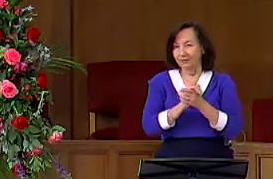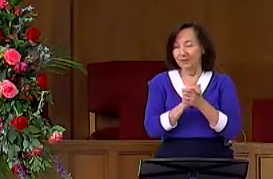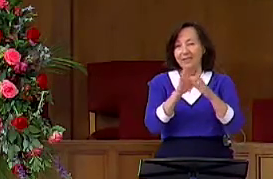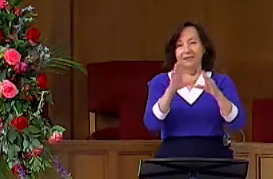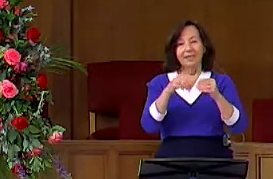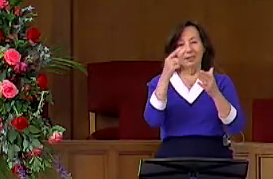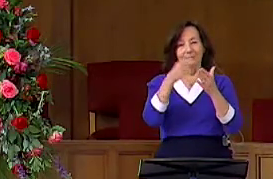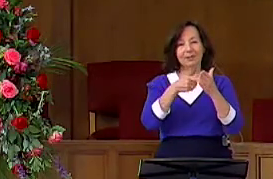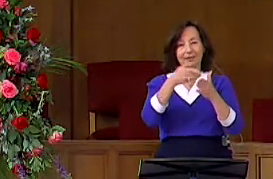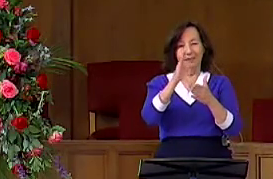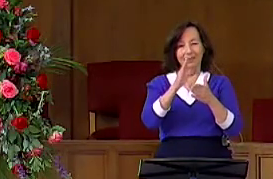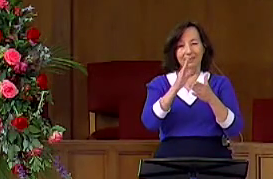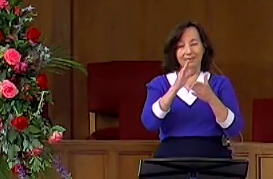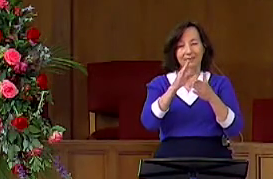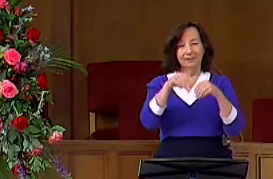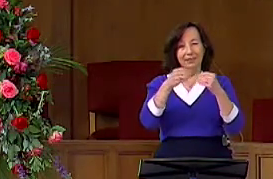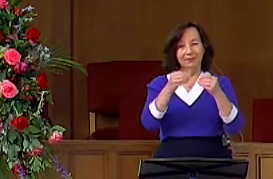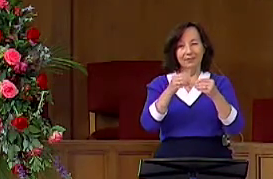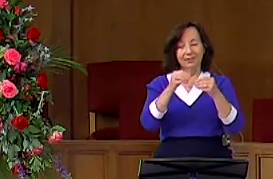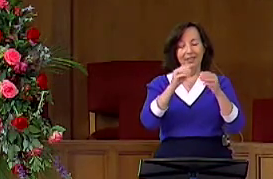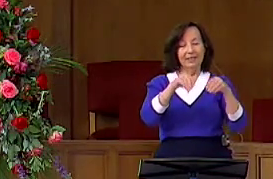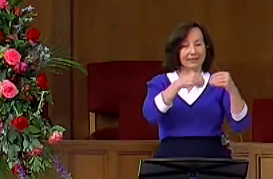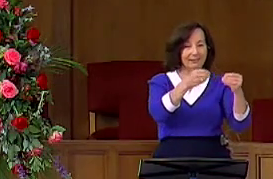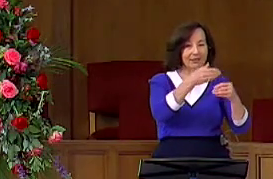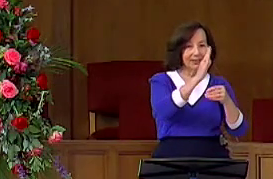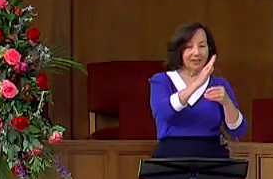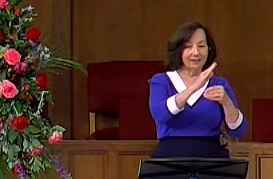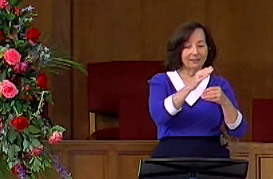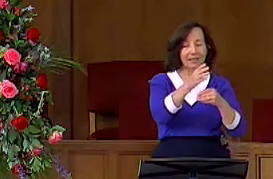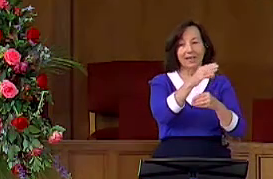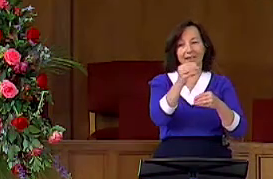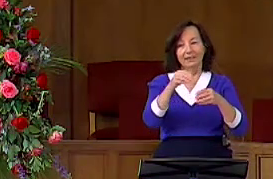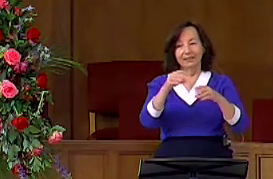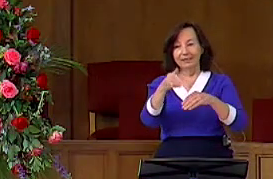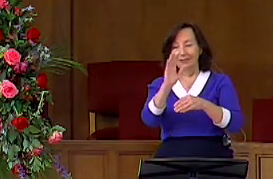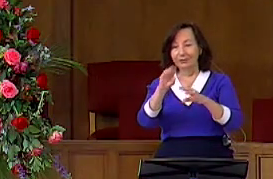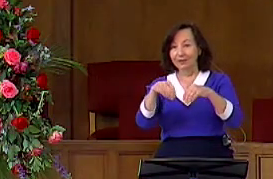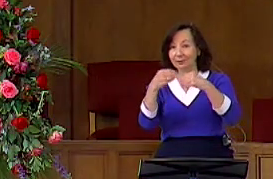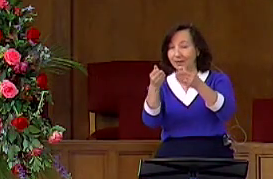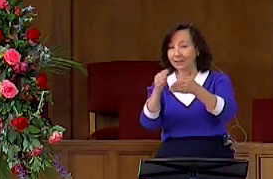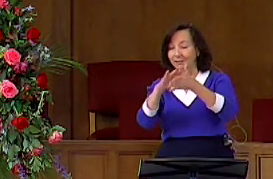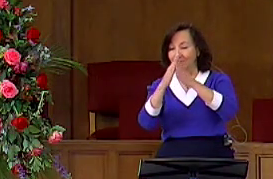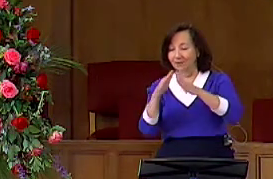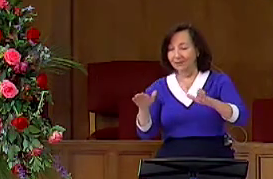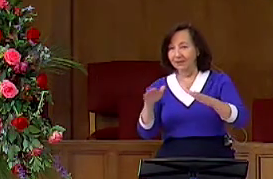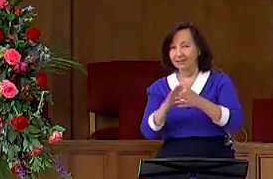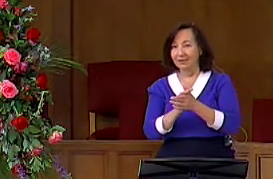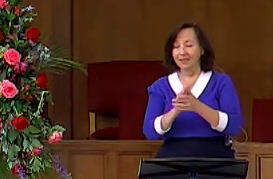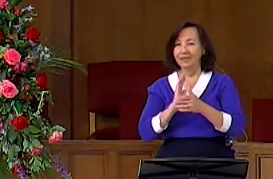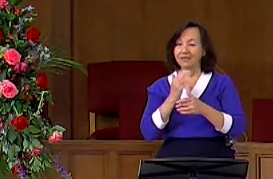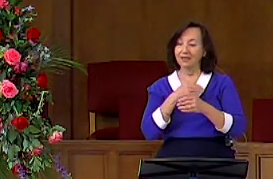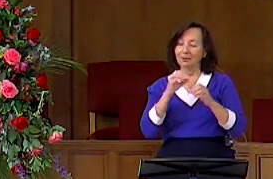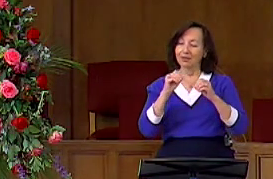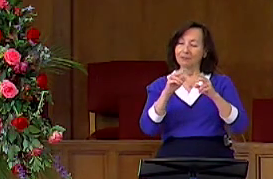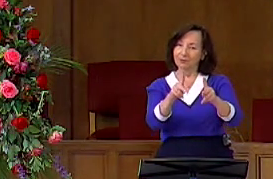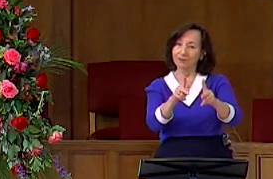has given you, give to God, God will give it back to you, bless, and then it's our opportunity to pour that.